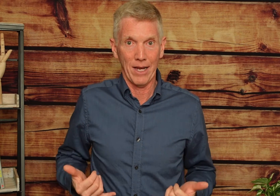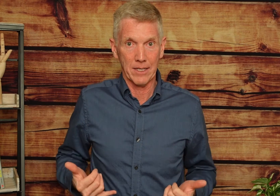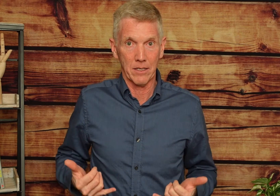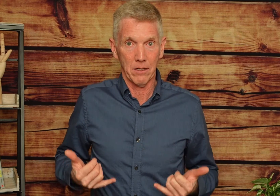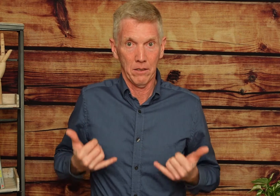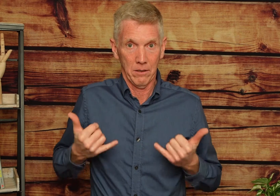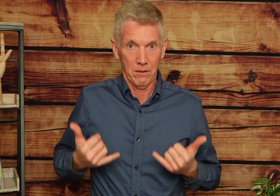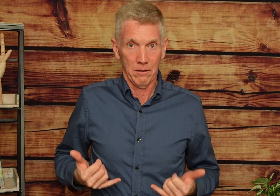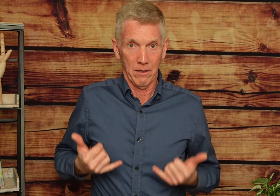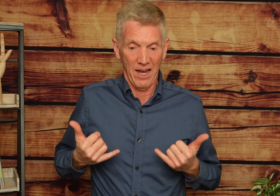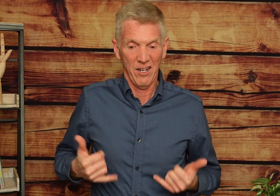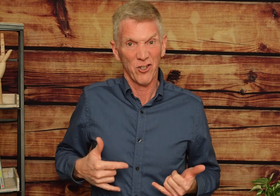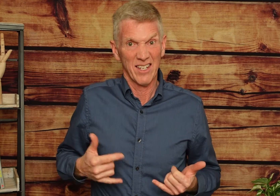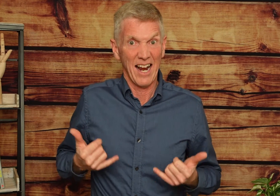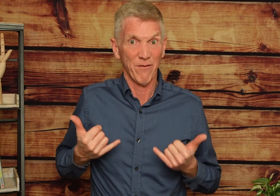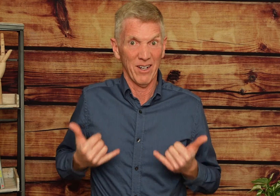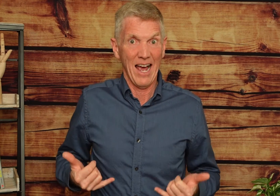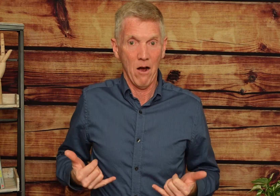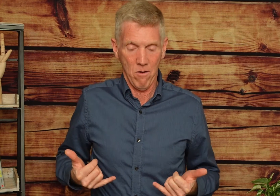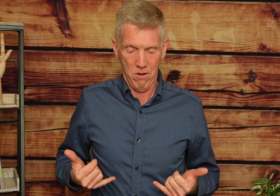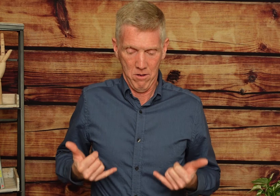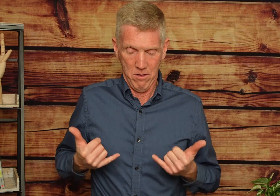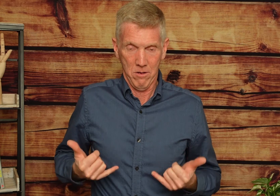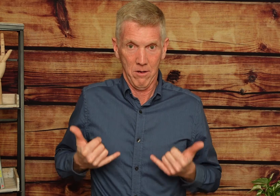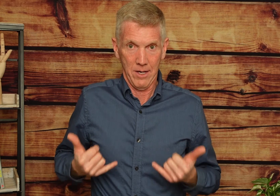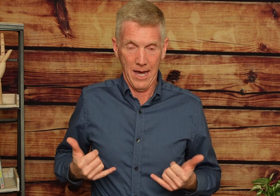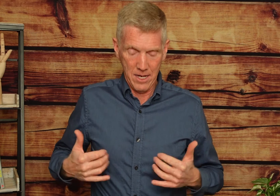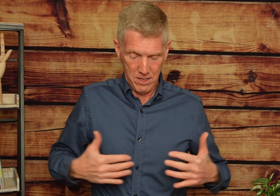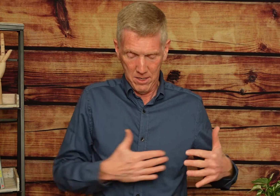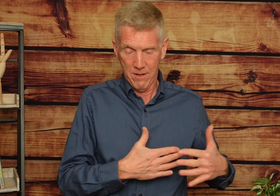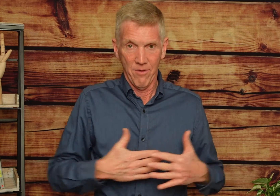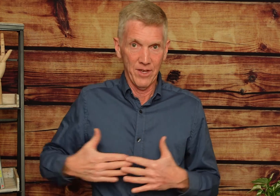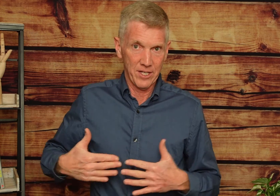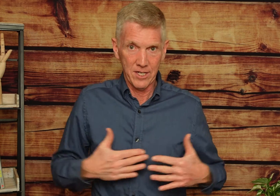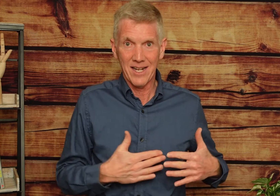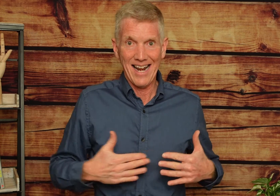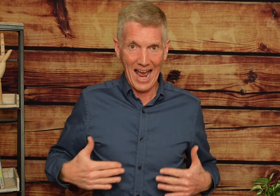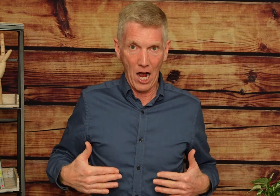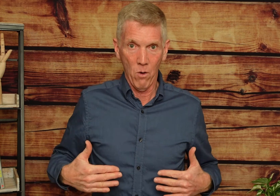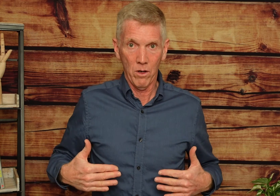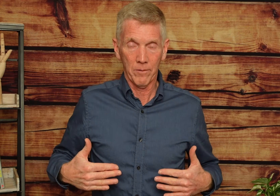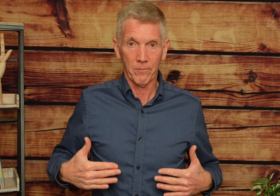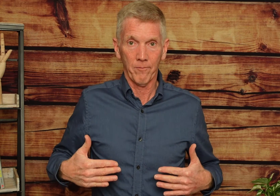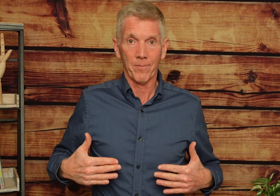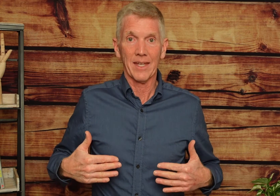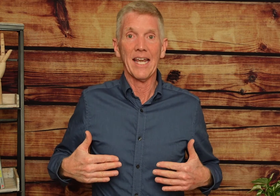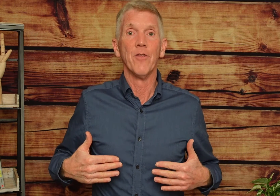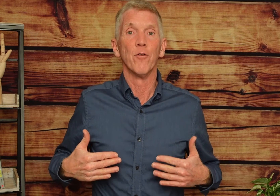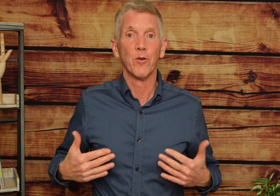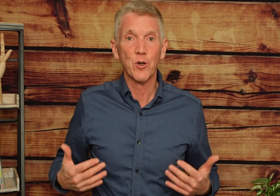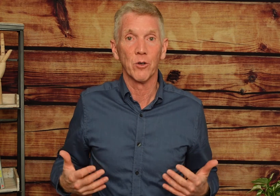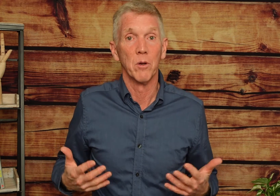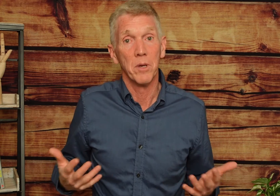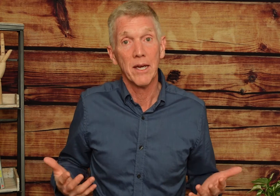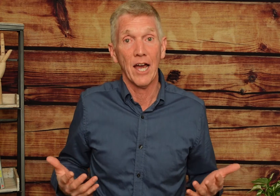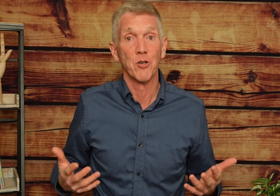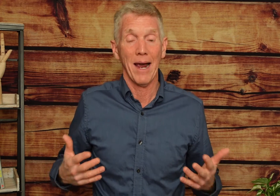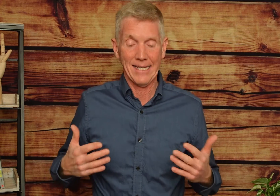present. Okay, here's the sign for now. Okay, this is now. In the future would be, as you might